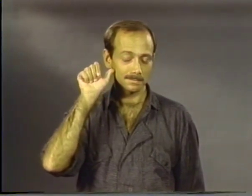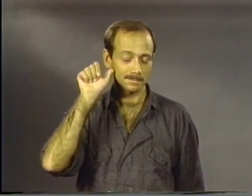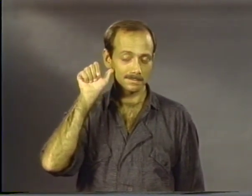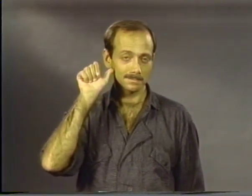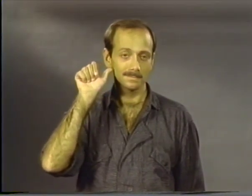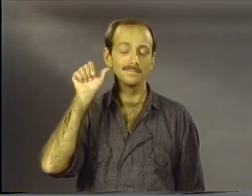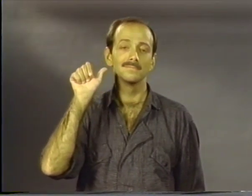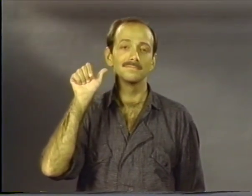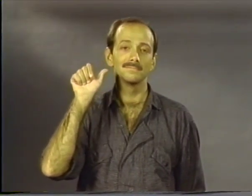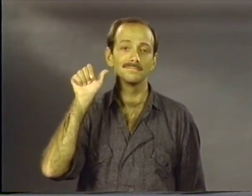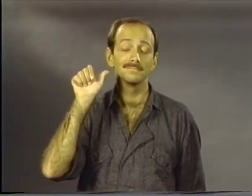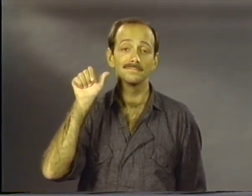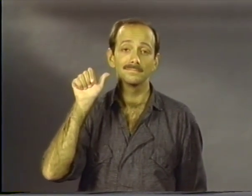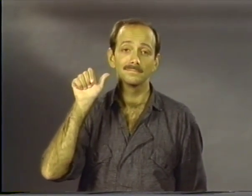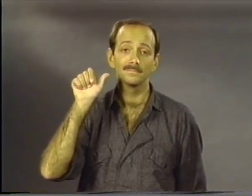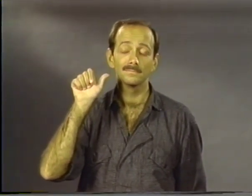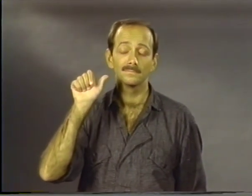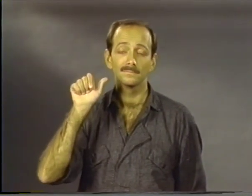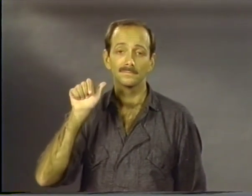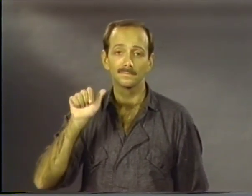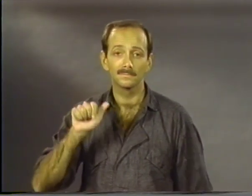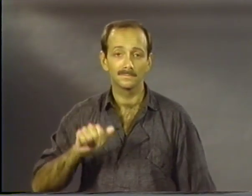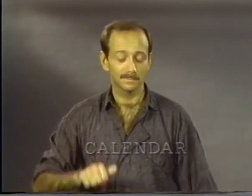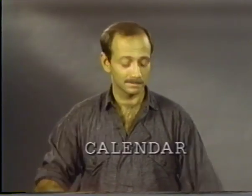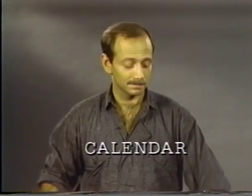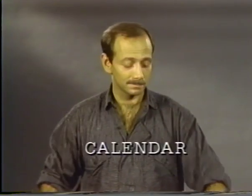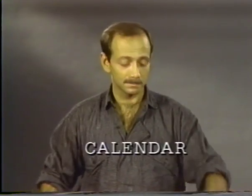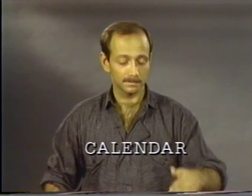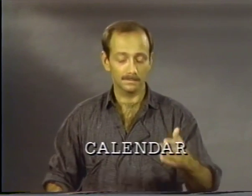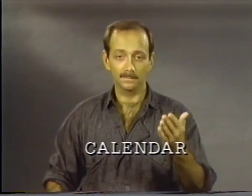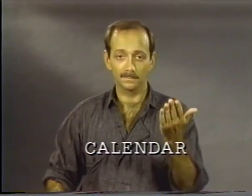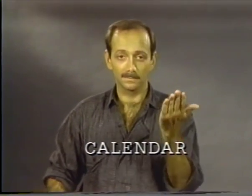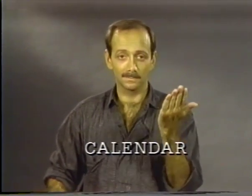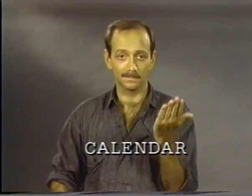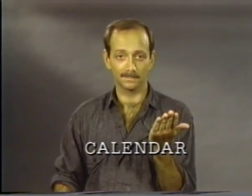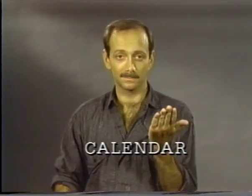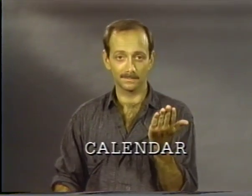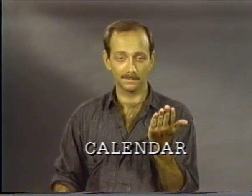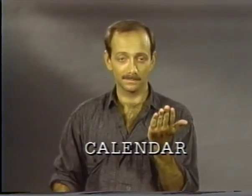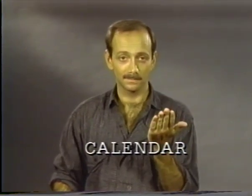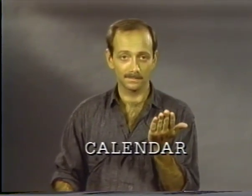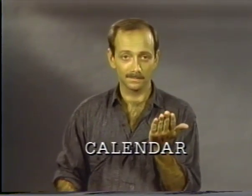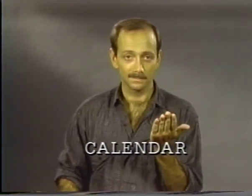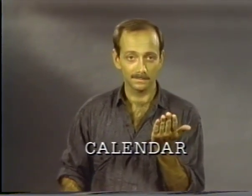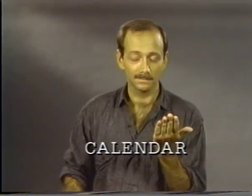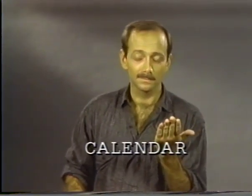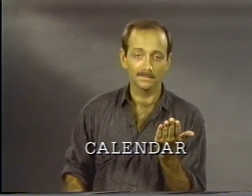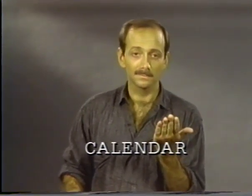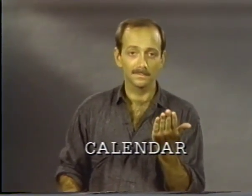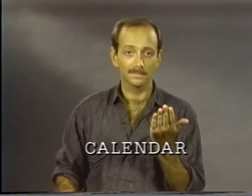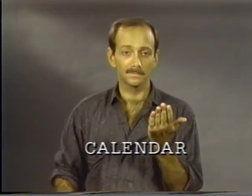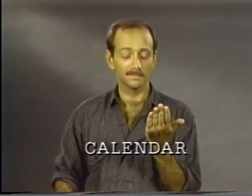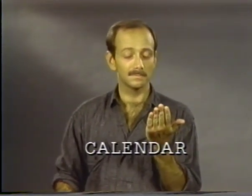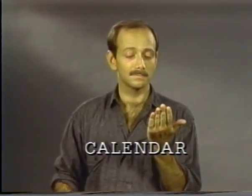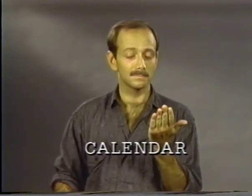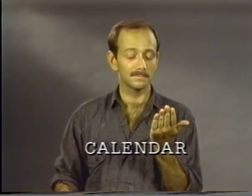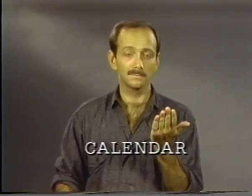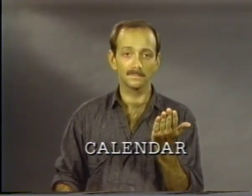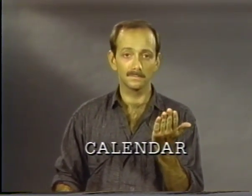Now let's pretend the left hand is a calendar with the months going down and the weeks going across. The finger moves down the